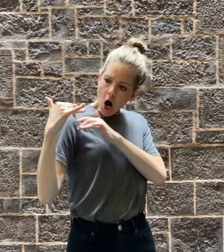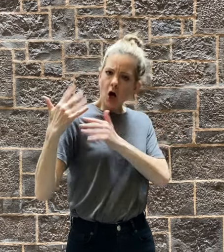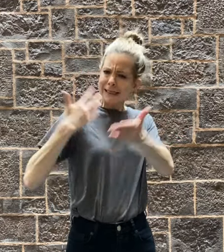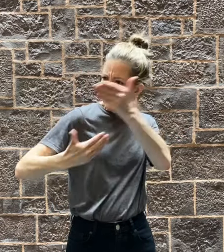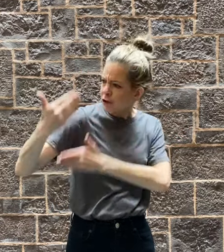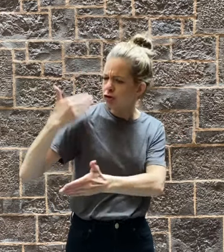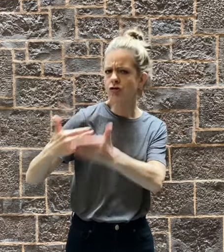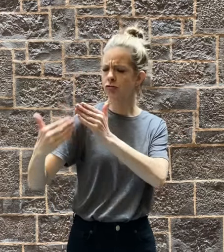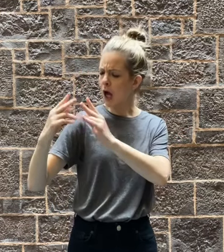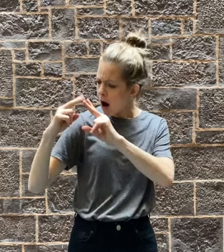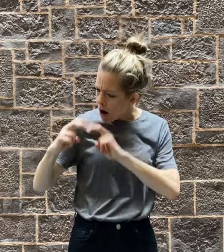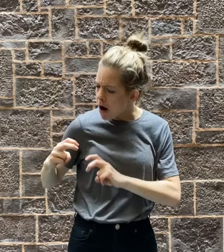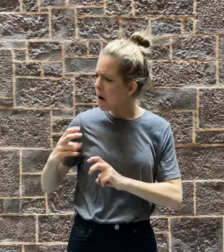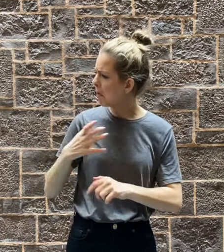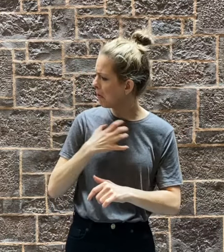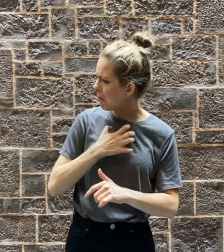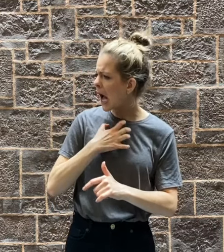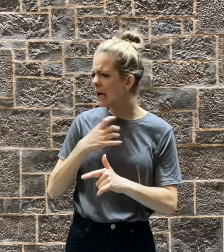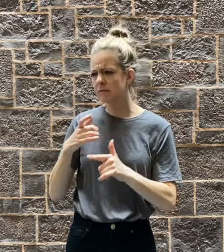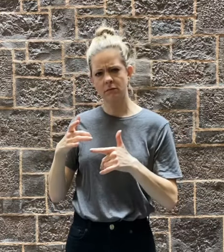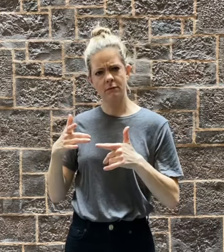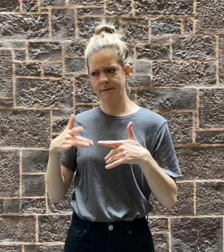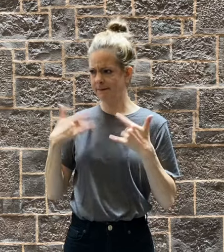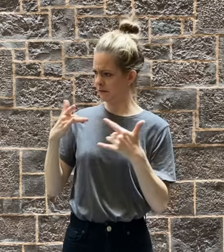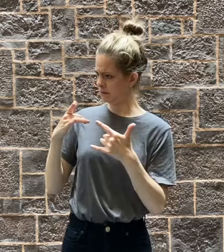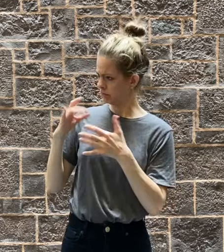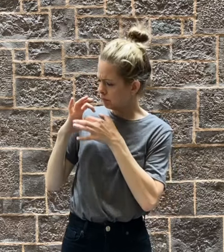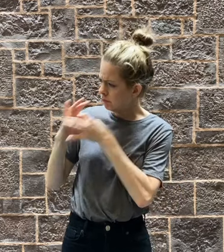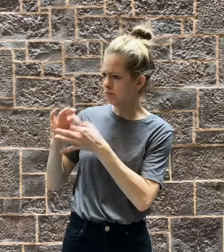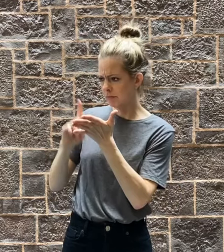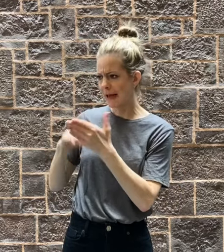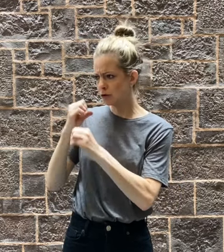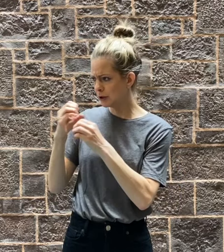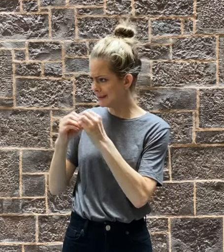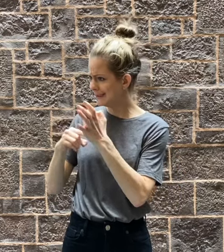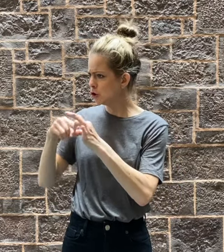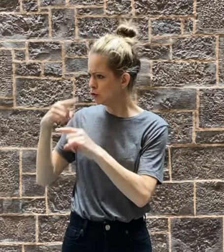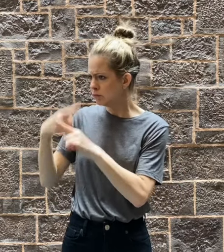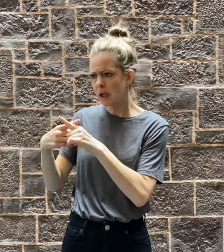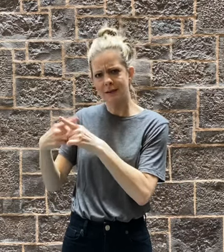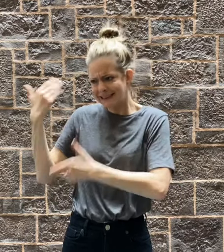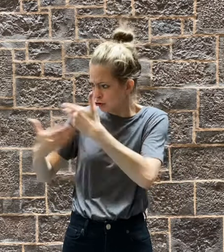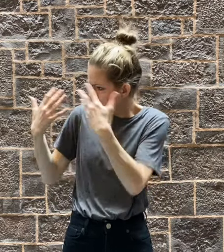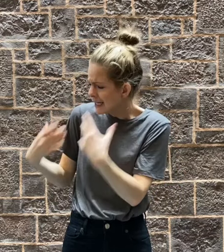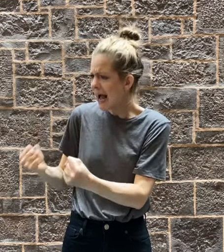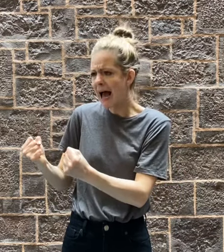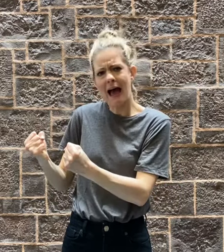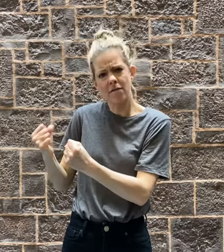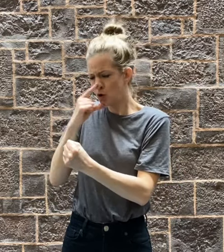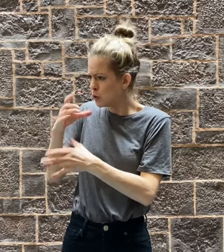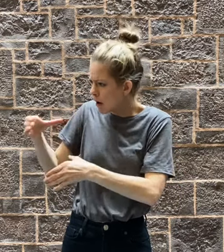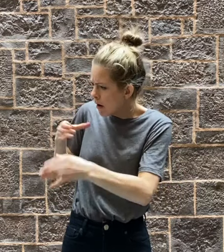and to reclaim an archive and to see myself in an archive, but also to work with people